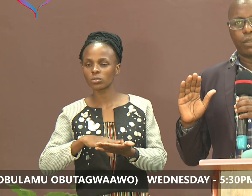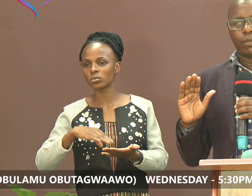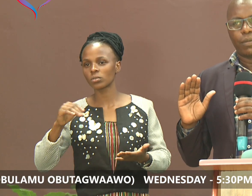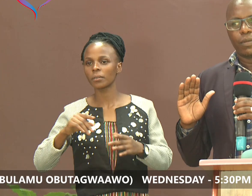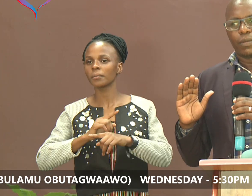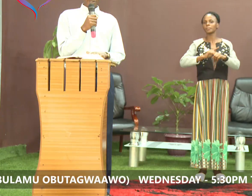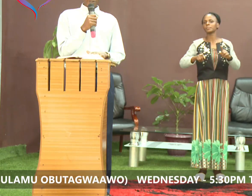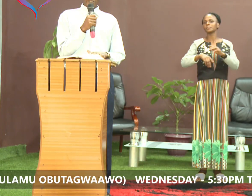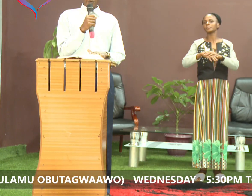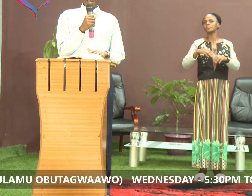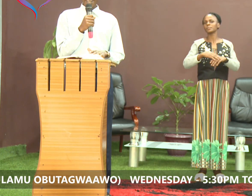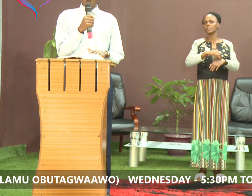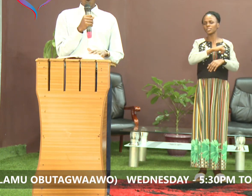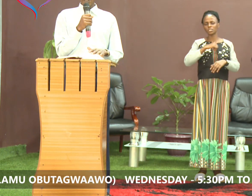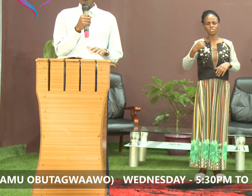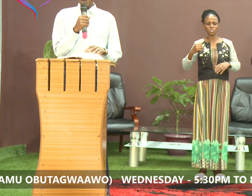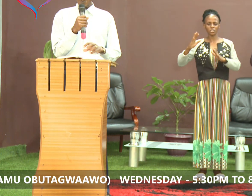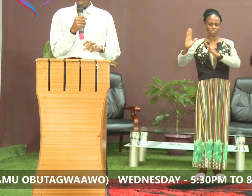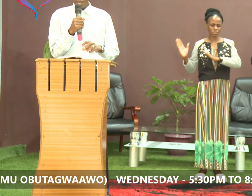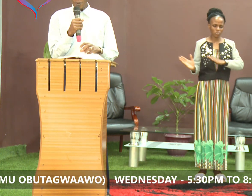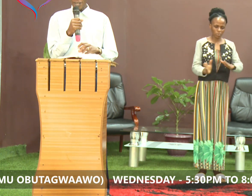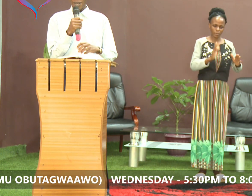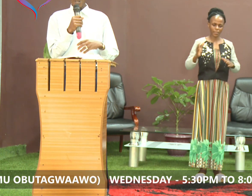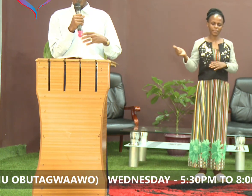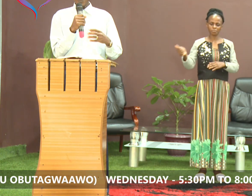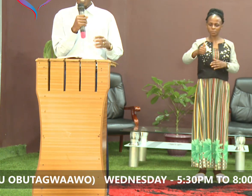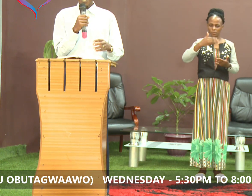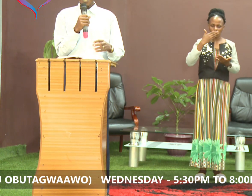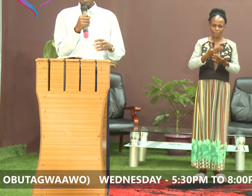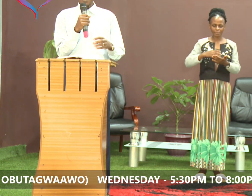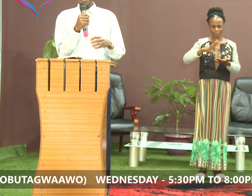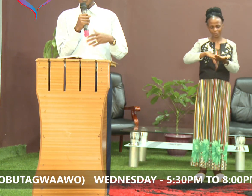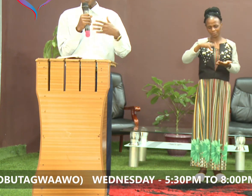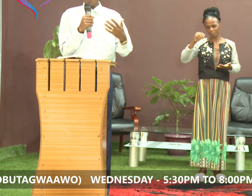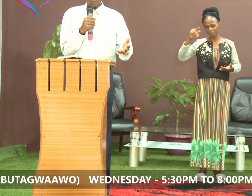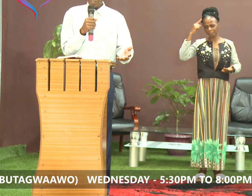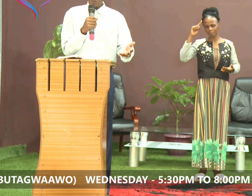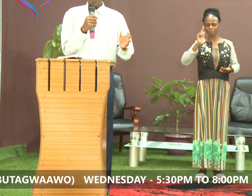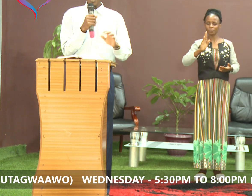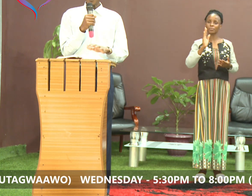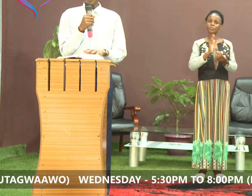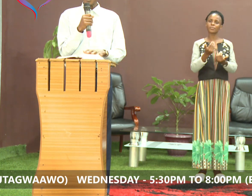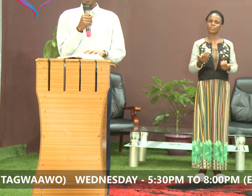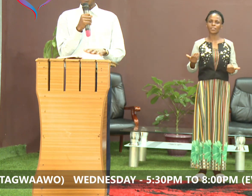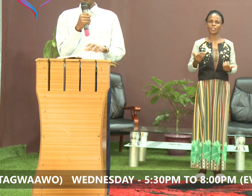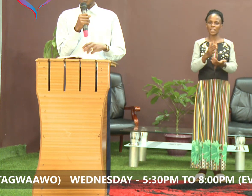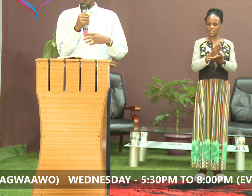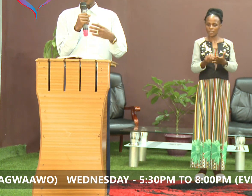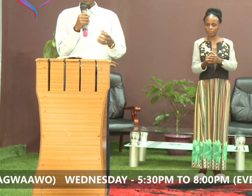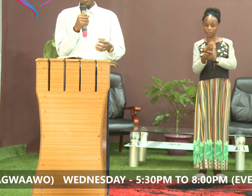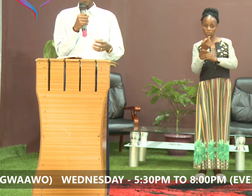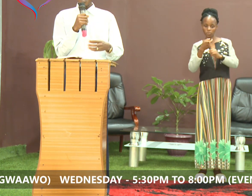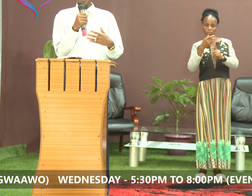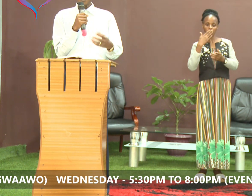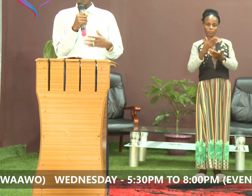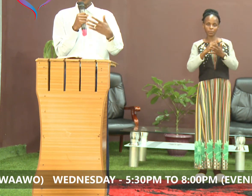ground. Tetugana waliyo abakulira mu makama lunji ne baleta 3 ku 10 ne wabira yaba kulira mu makama lunji.